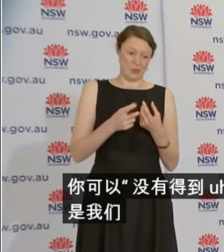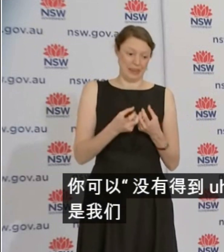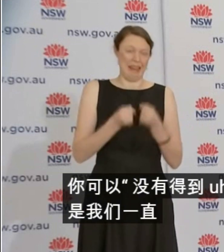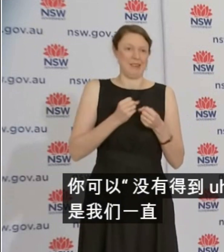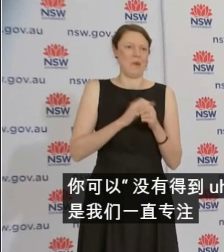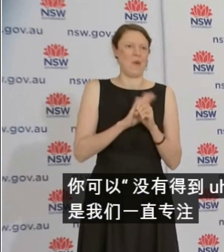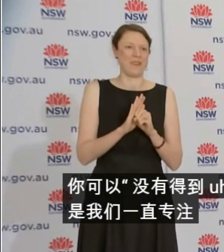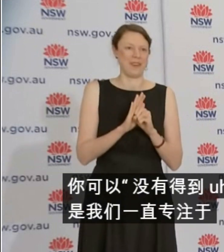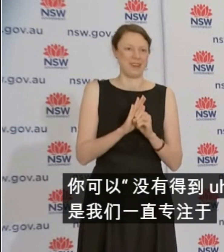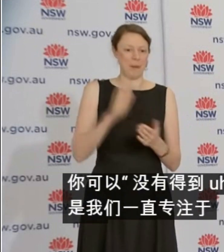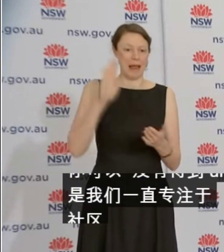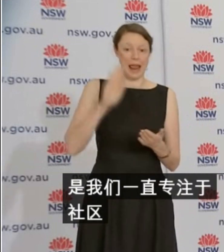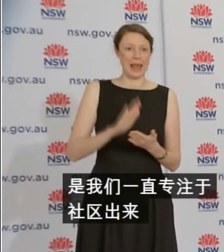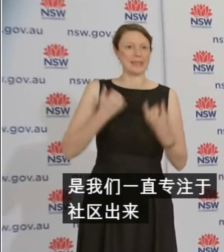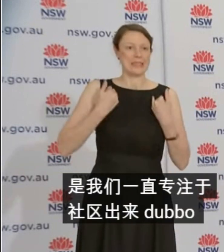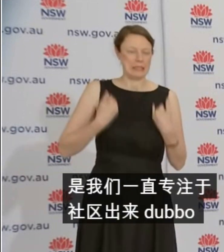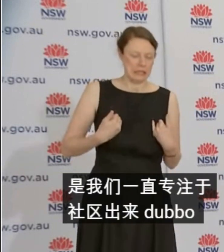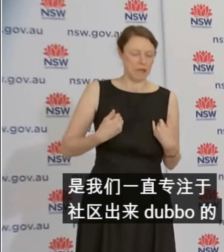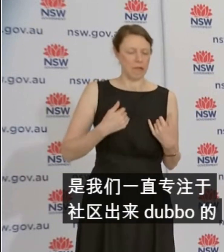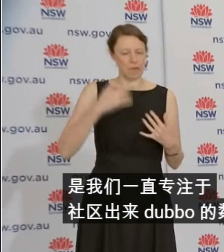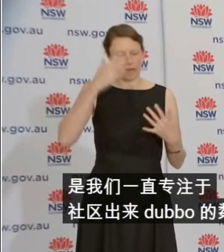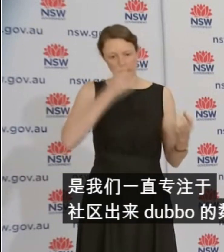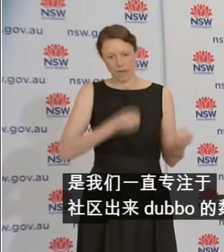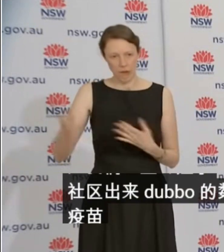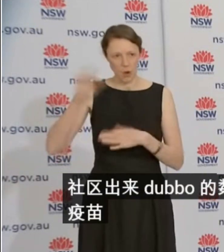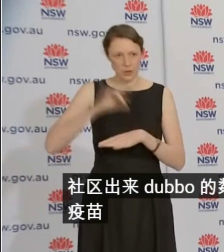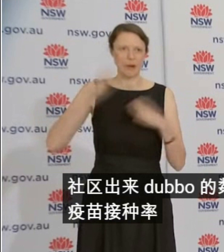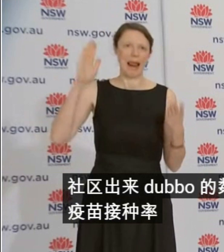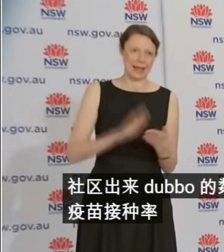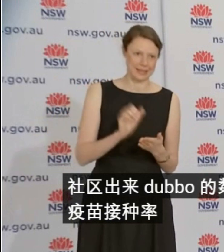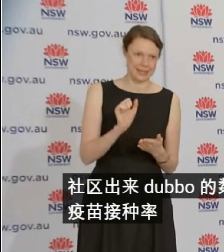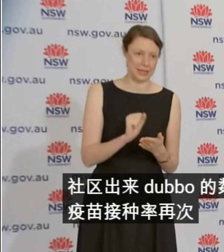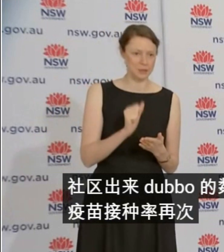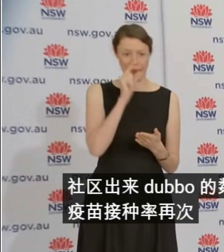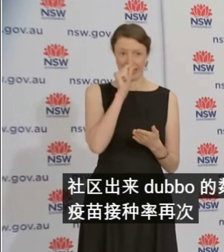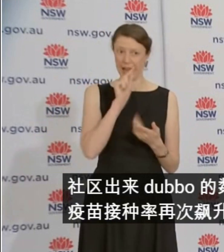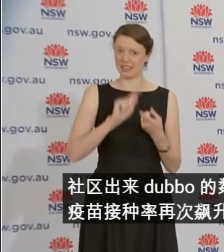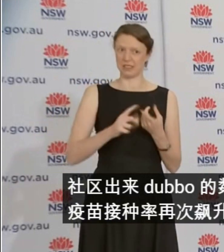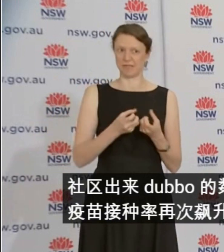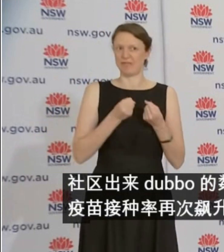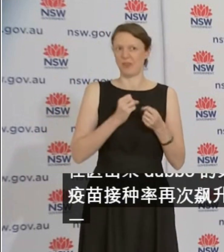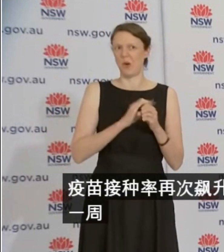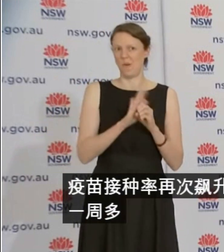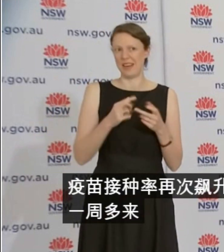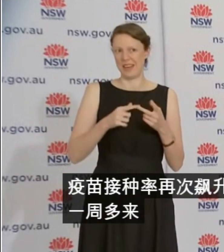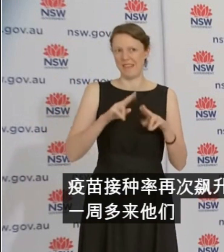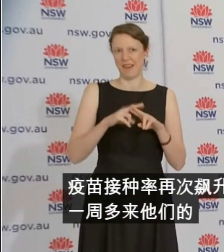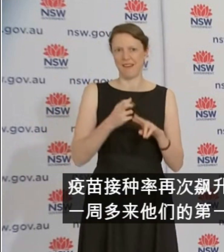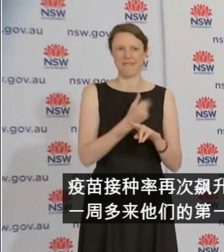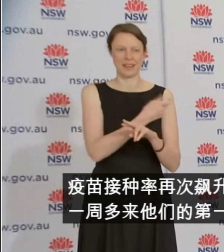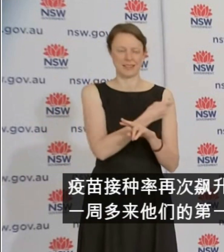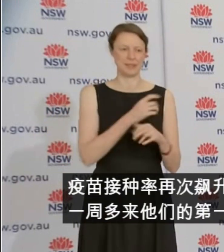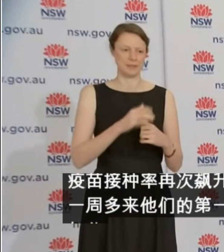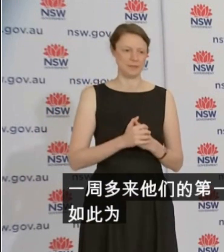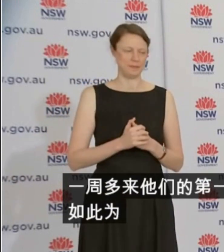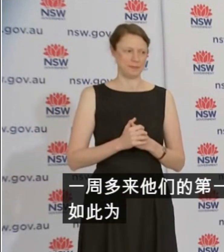here is we keep focused and the communities come out. Dubbo's numbers in vaccination rates are skyrocketing. Again, doubling their first doses